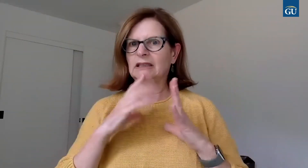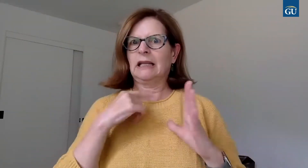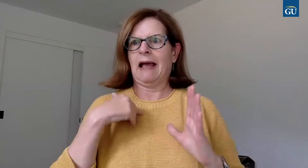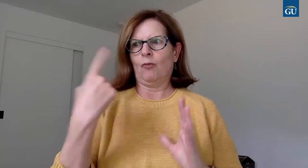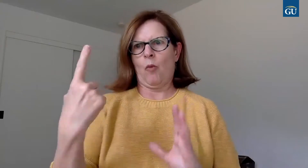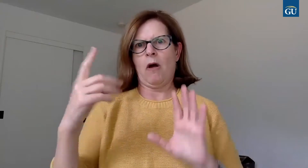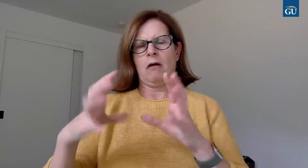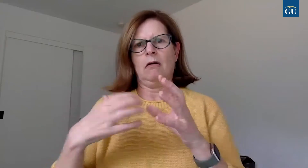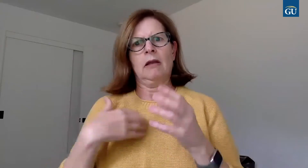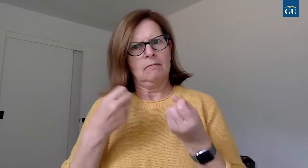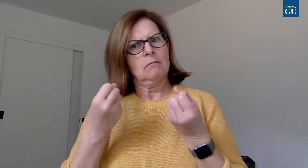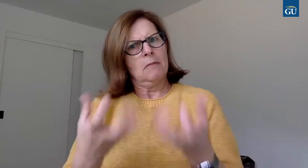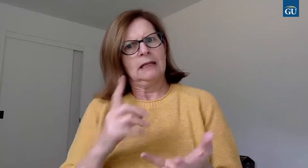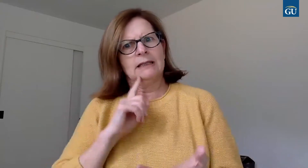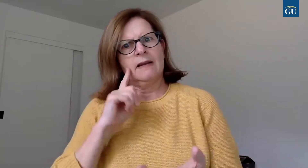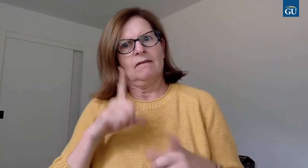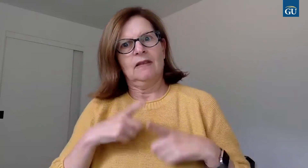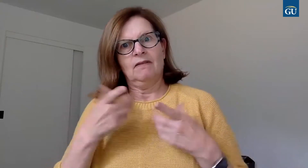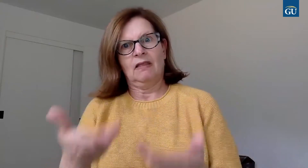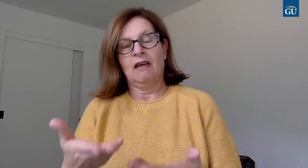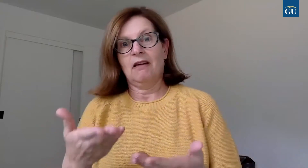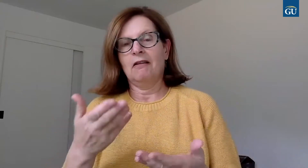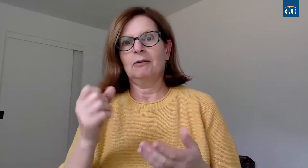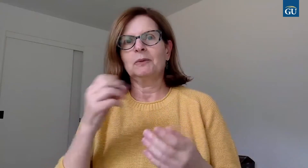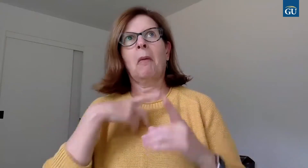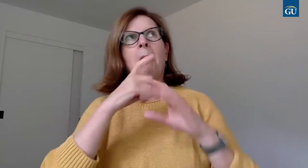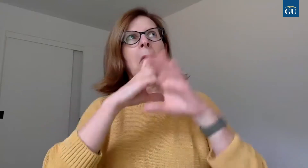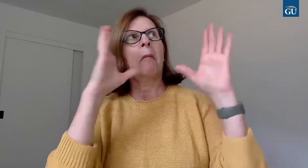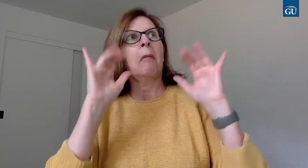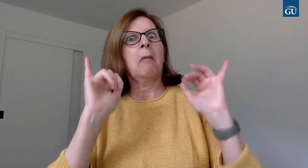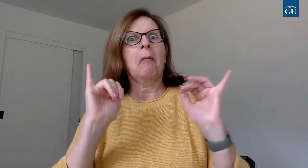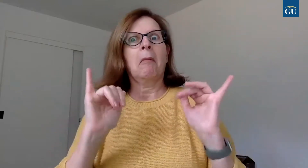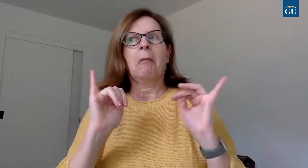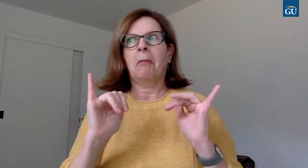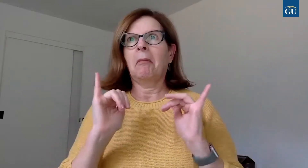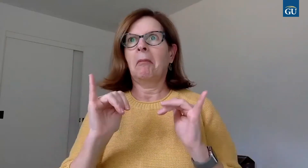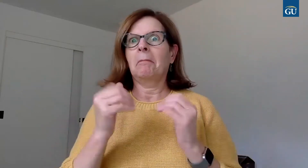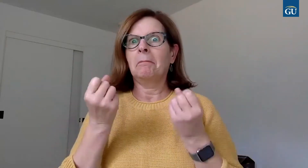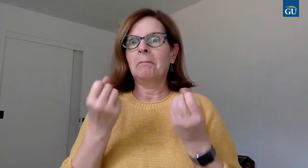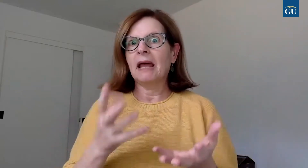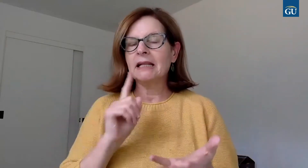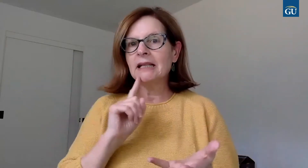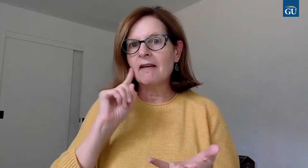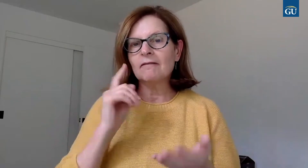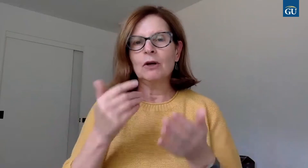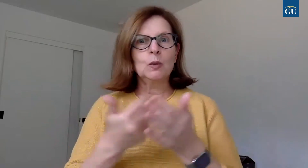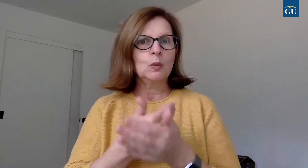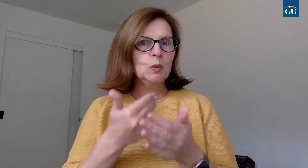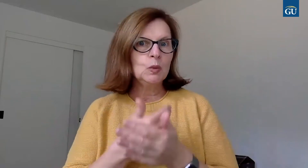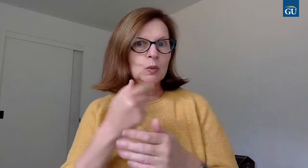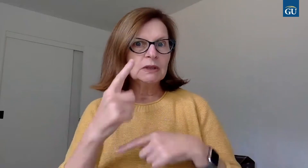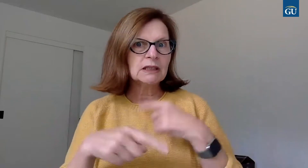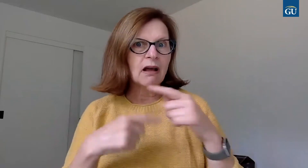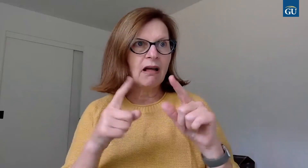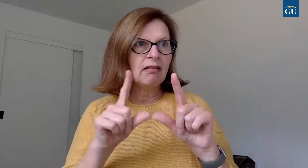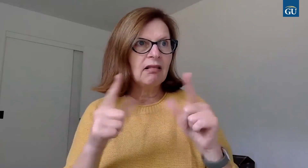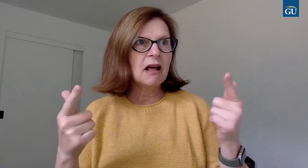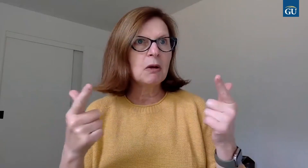They said there was one group that had many deaf people there. This was interesting to me, I thought. If there are many